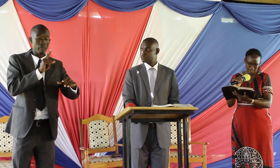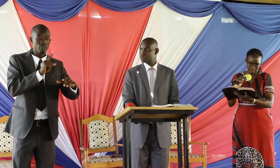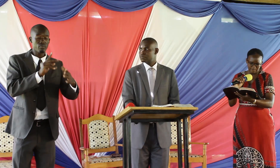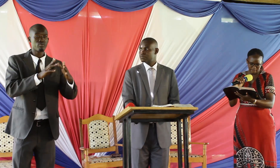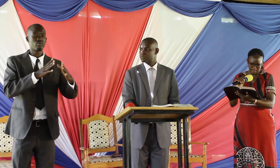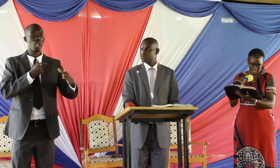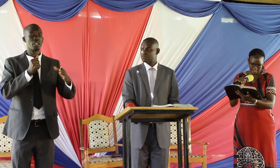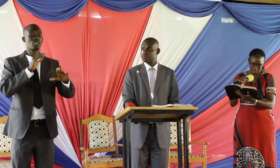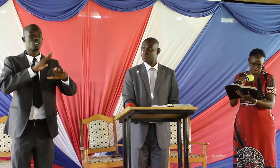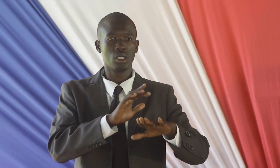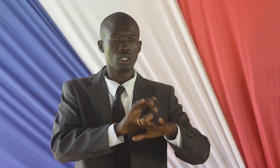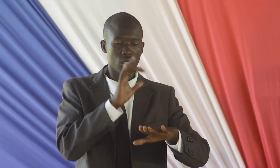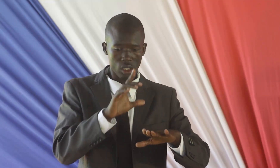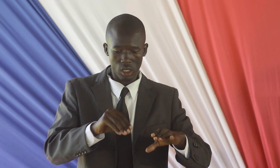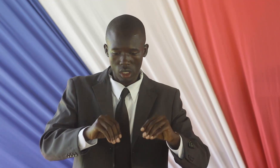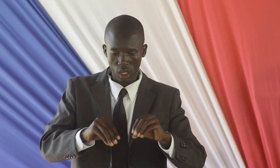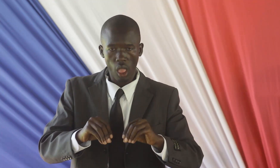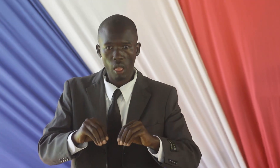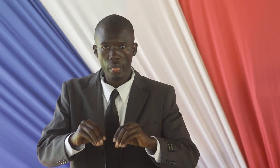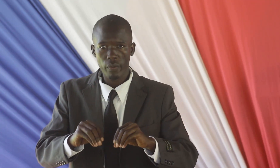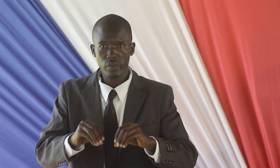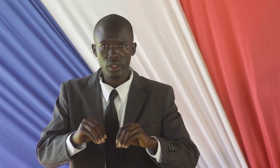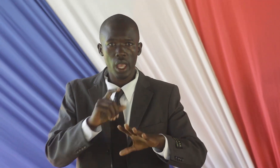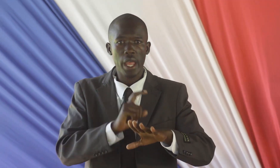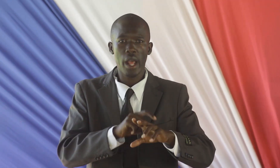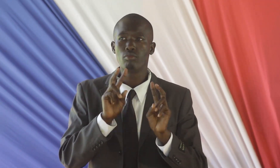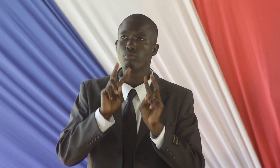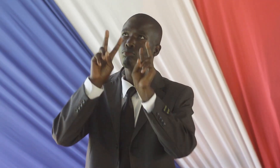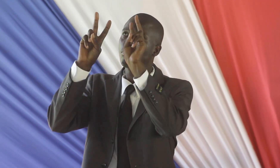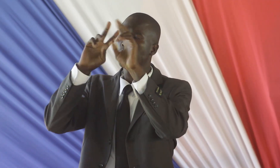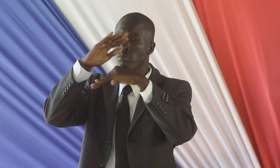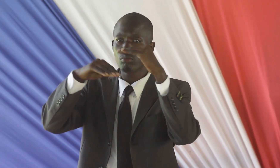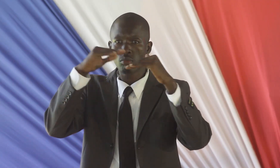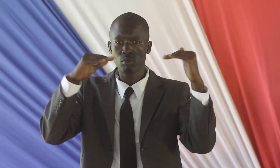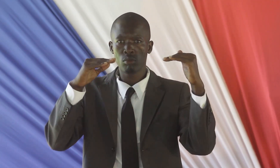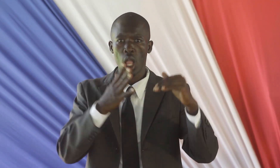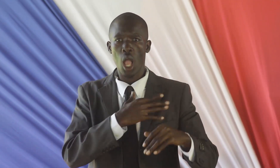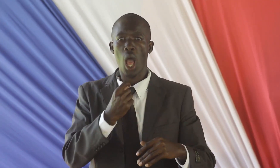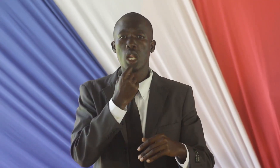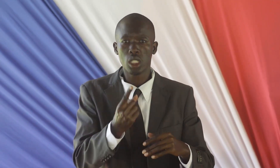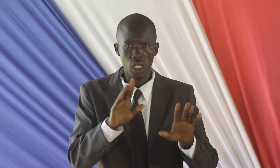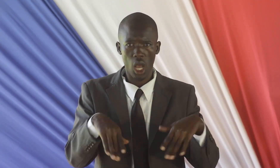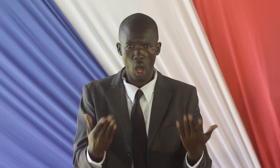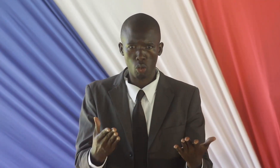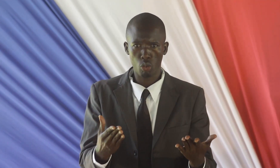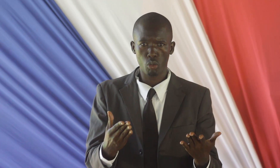tongue. And looking up to heaven, he sighed and said unto him,